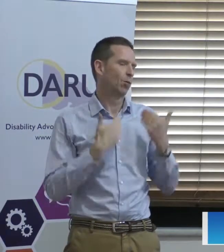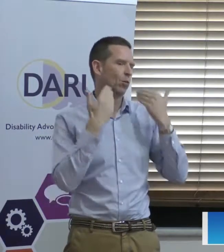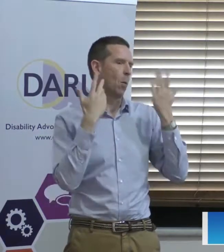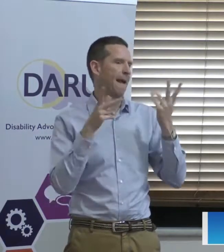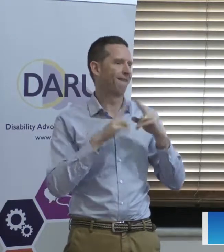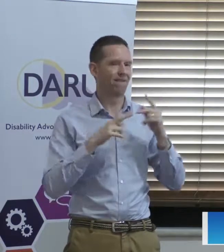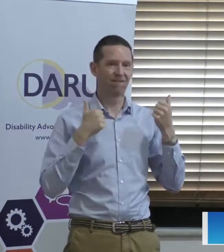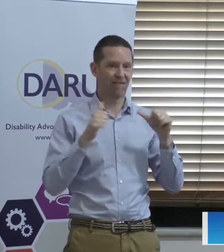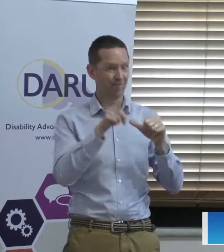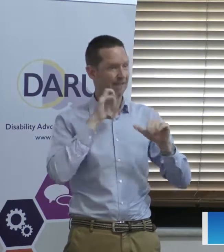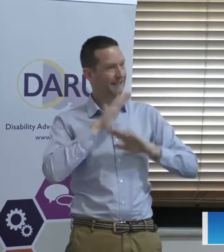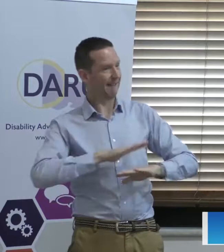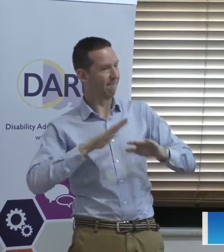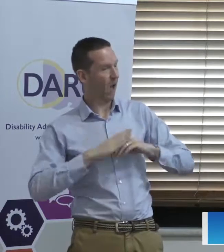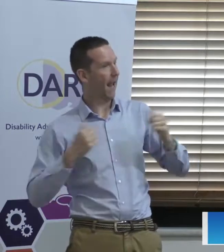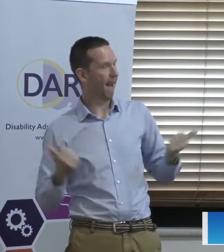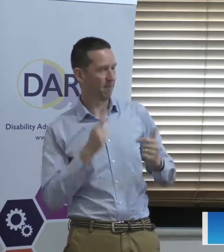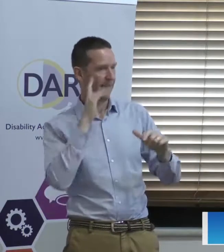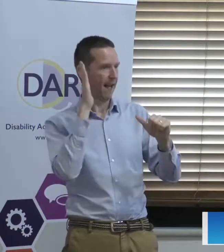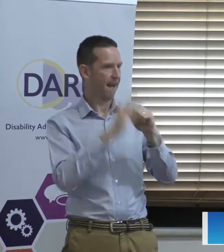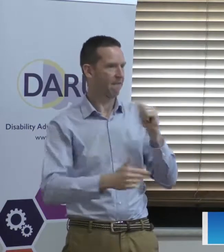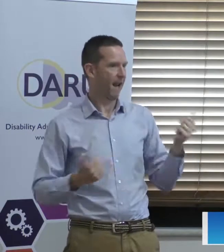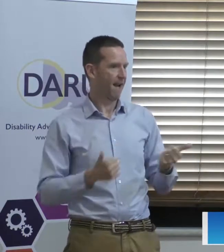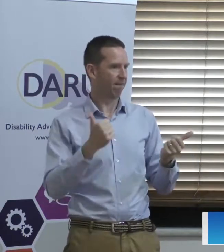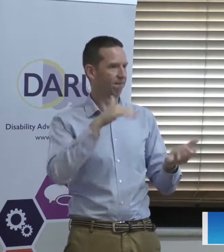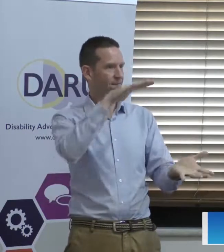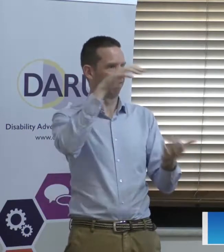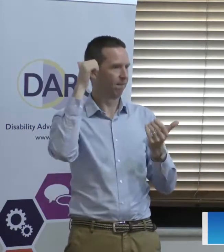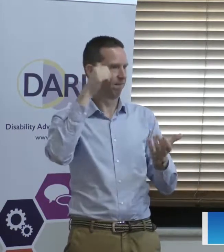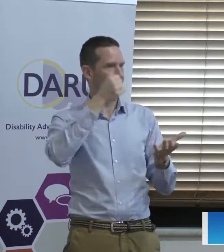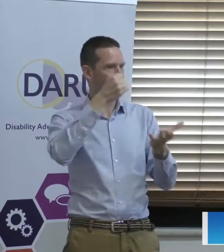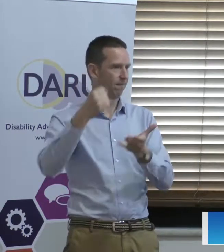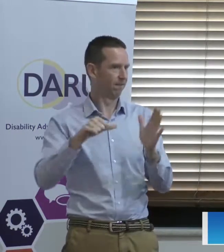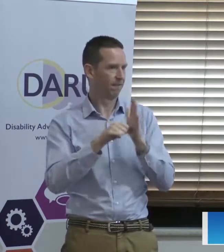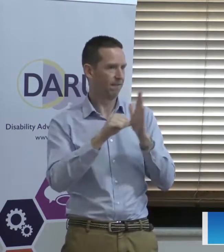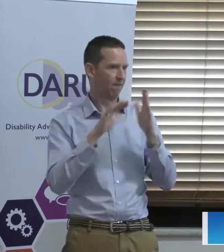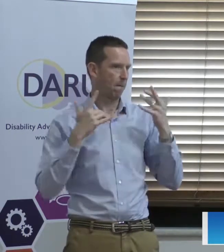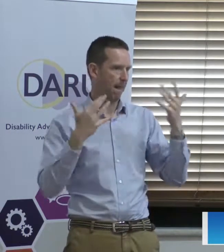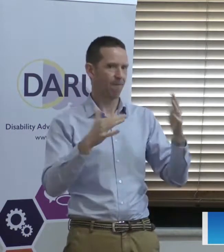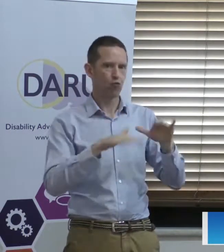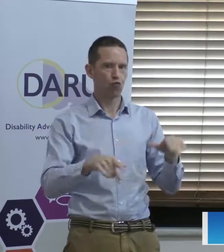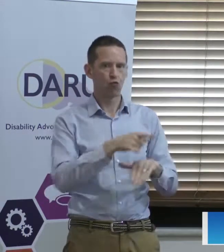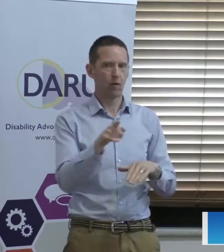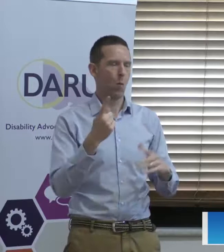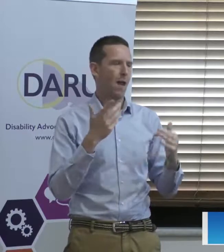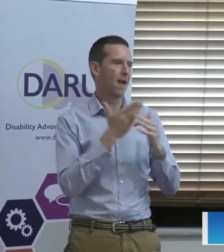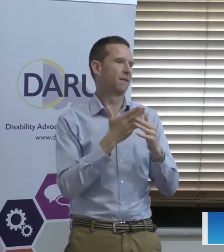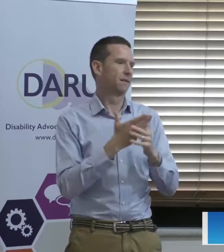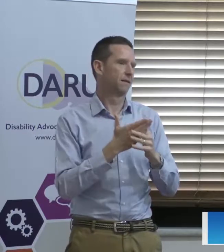get to a point where it's ever going to be enough for many of the kids who access the